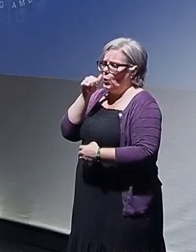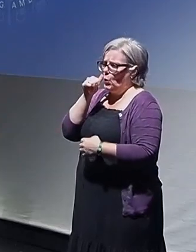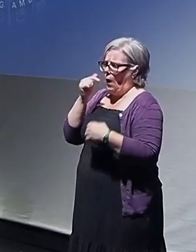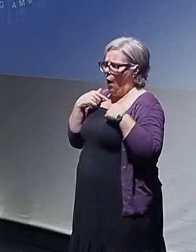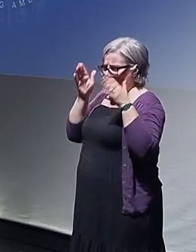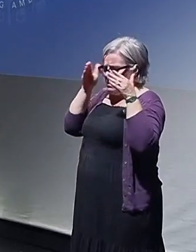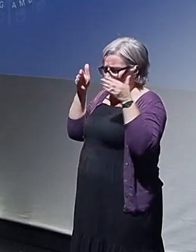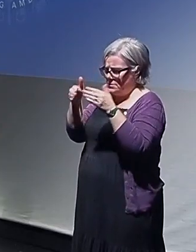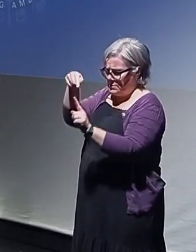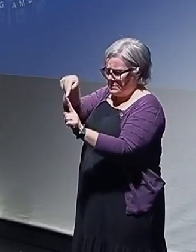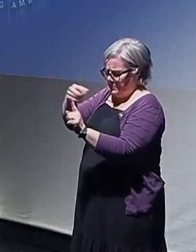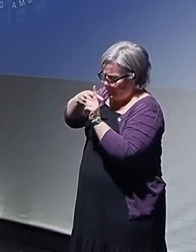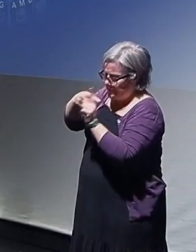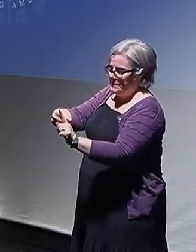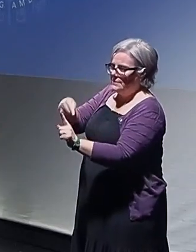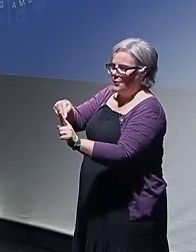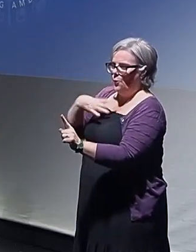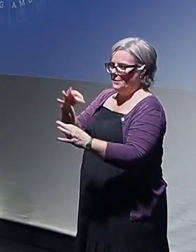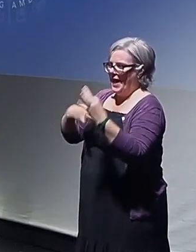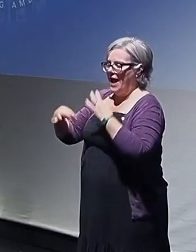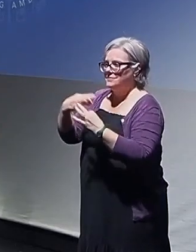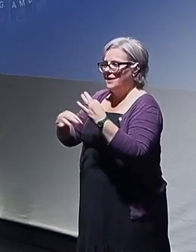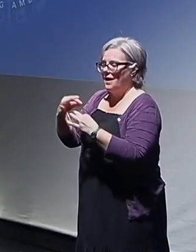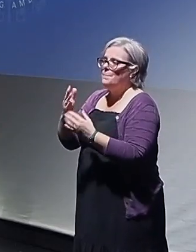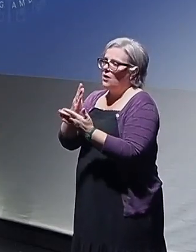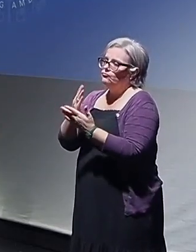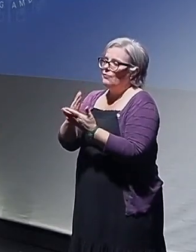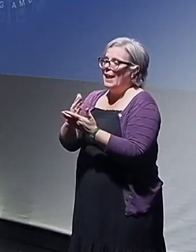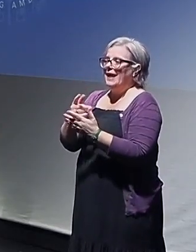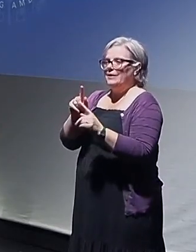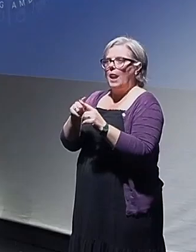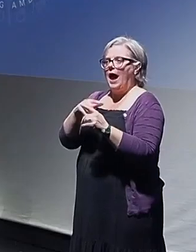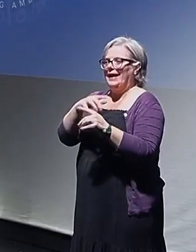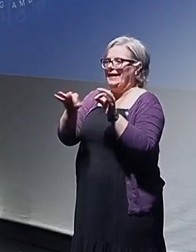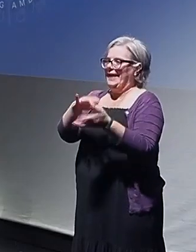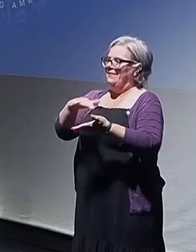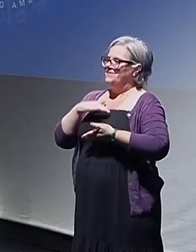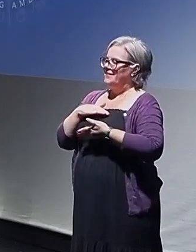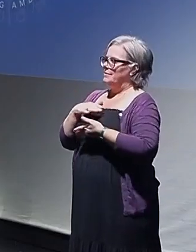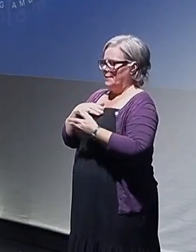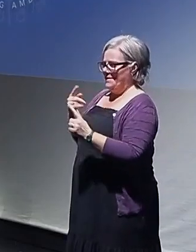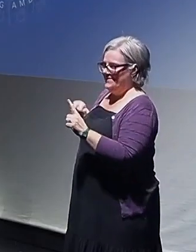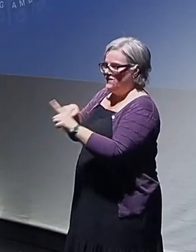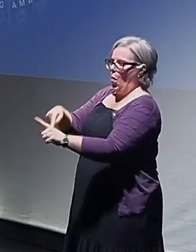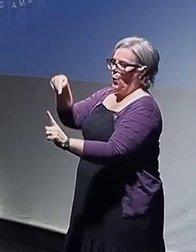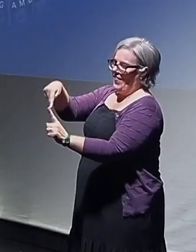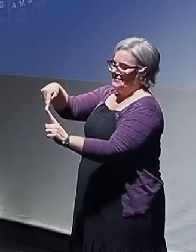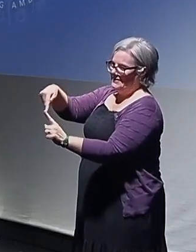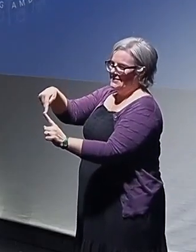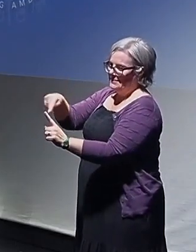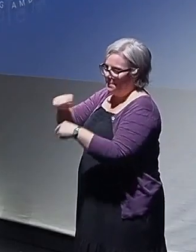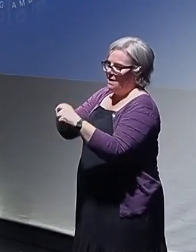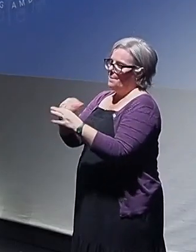I think that was a absolute gift to me from the universe, just going like, there you go follow that path.